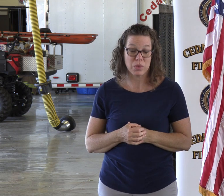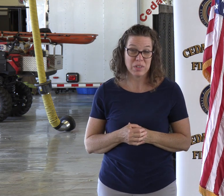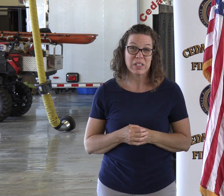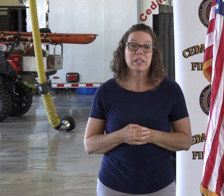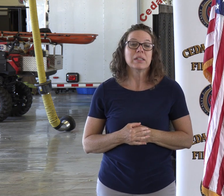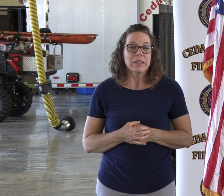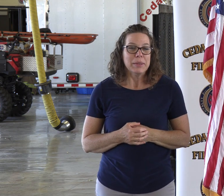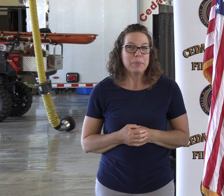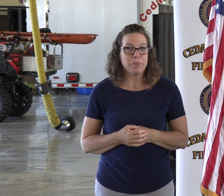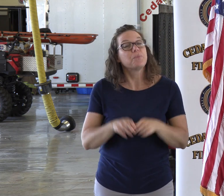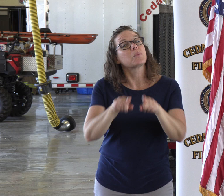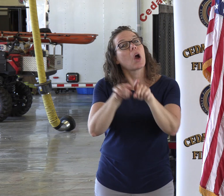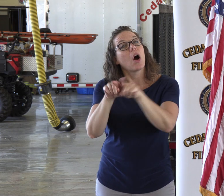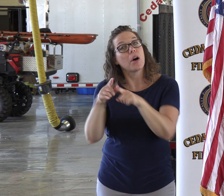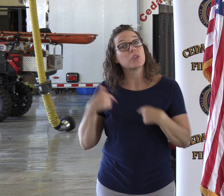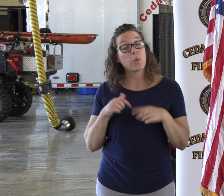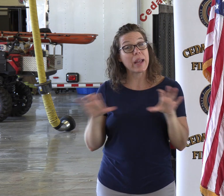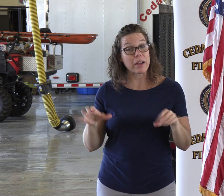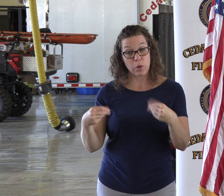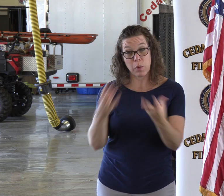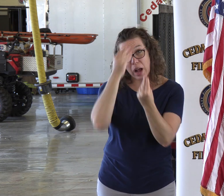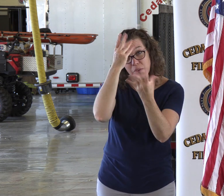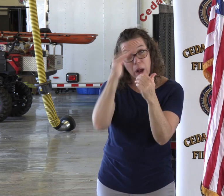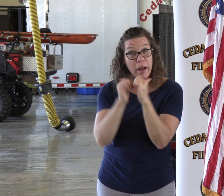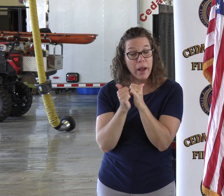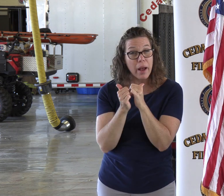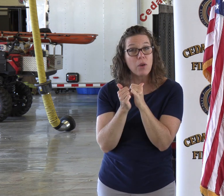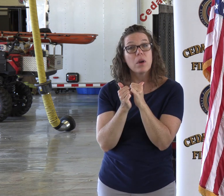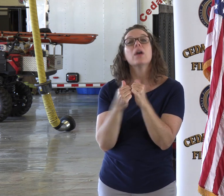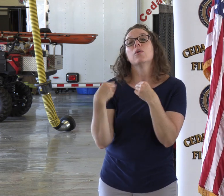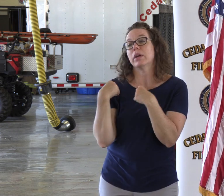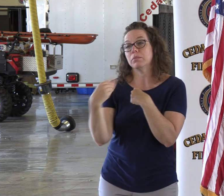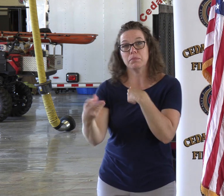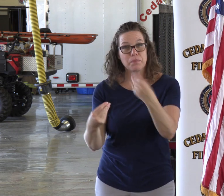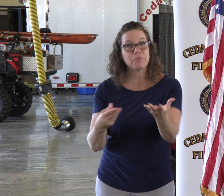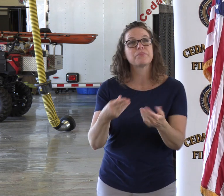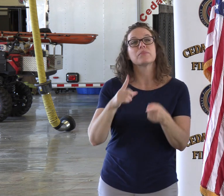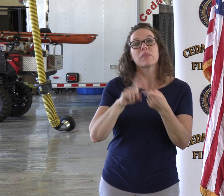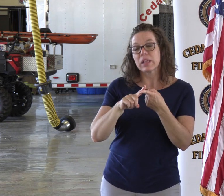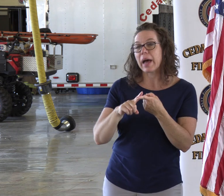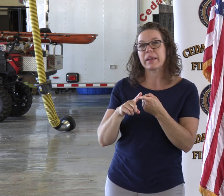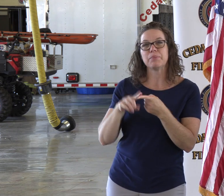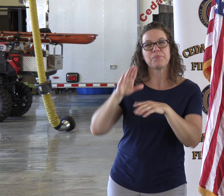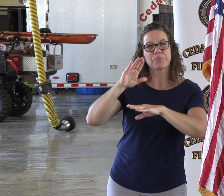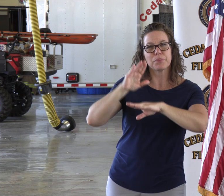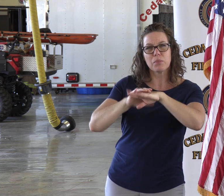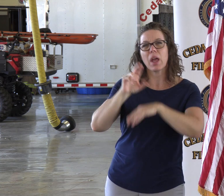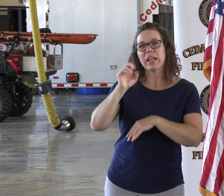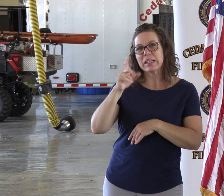community. We've also been very active providing information to residents on Nextdoor as well as